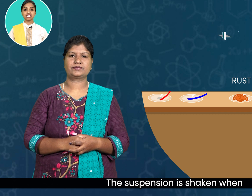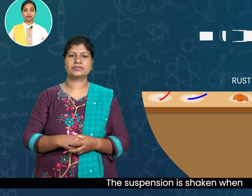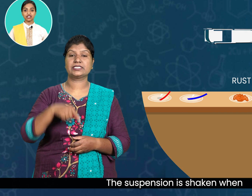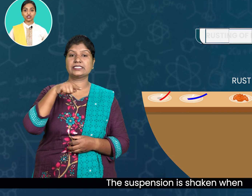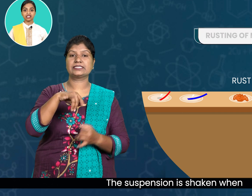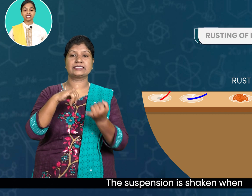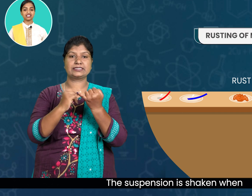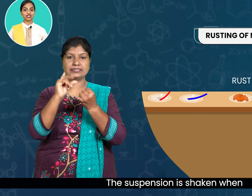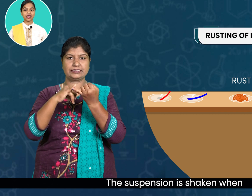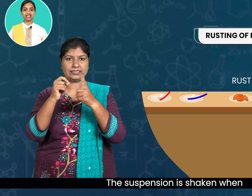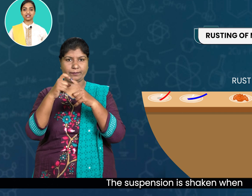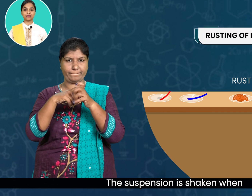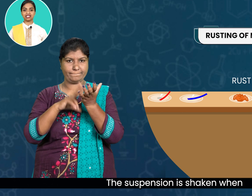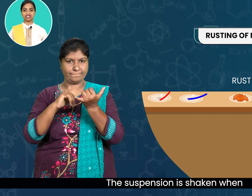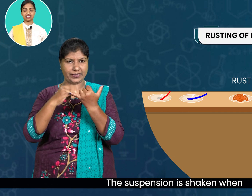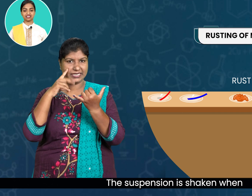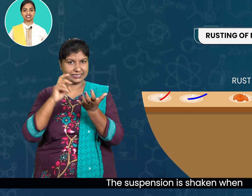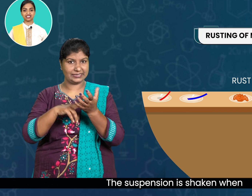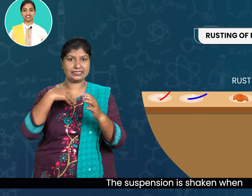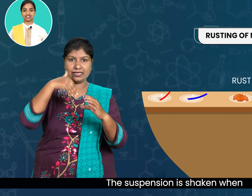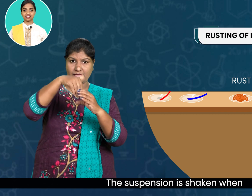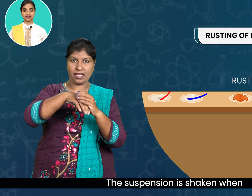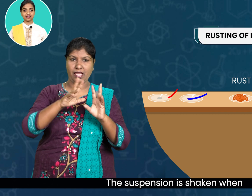The suspension is shaken well.